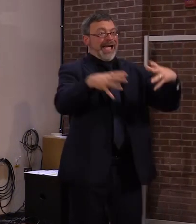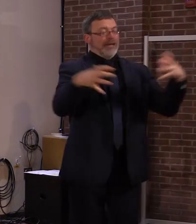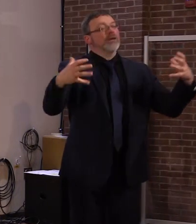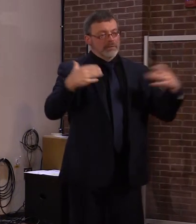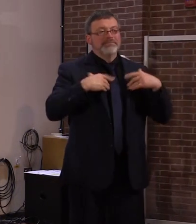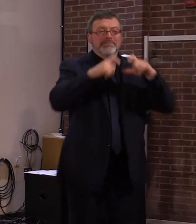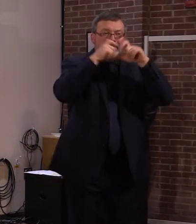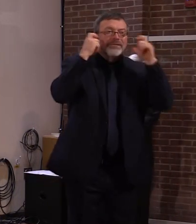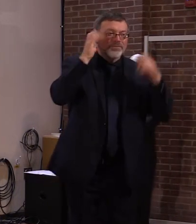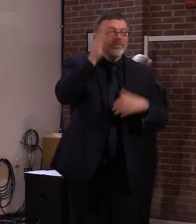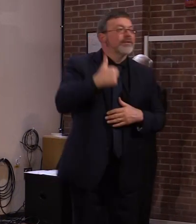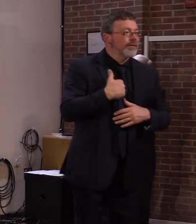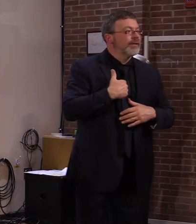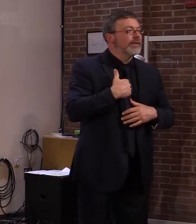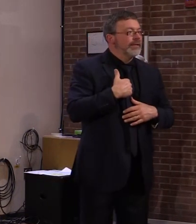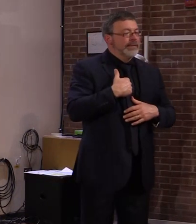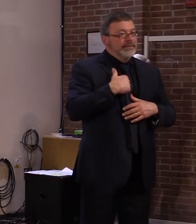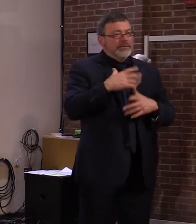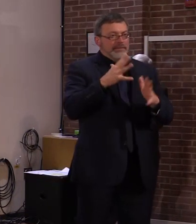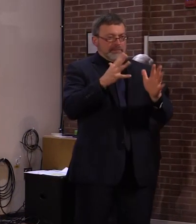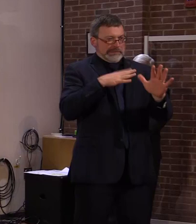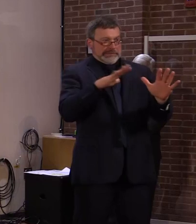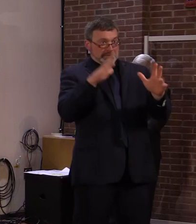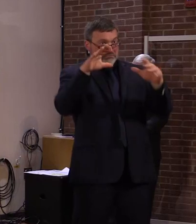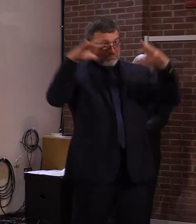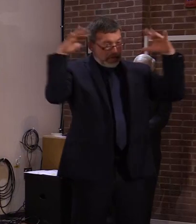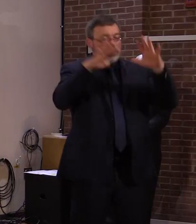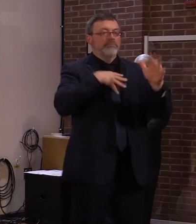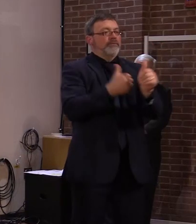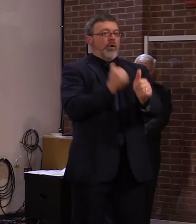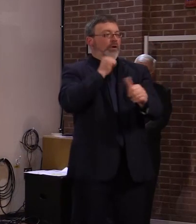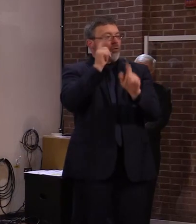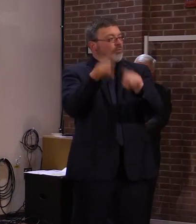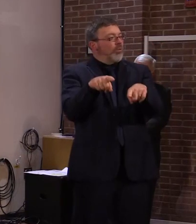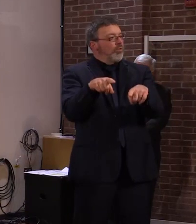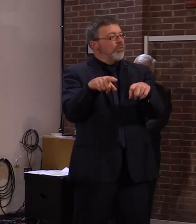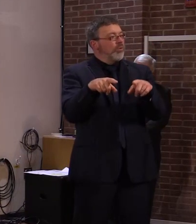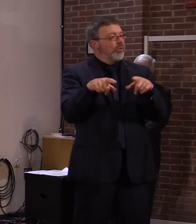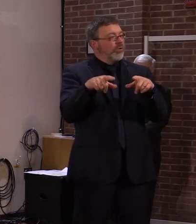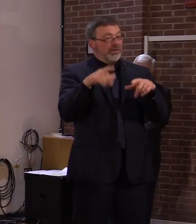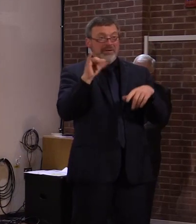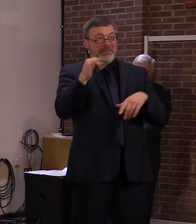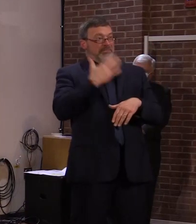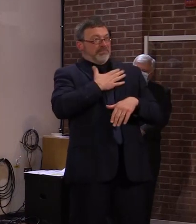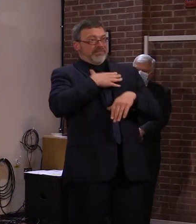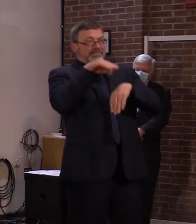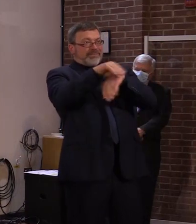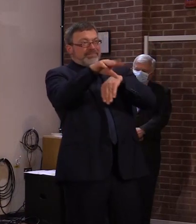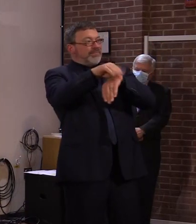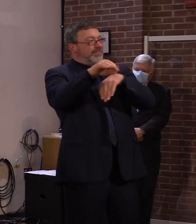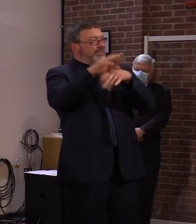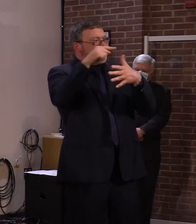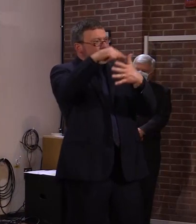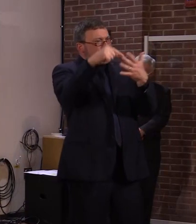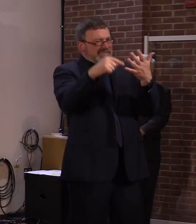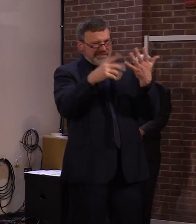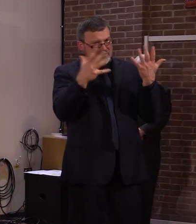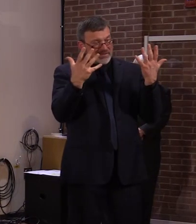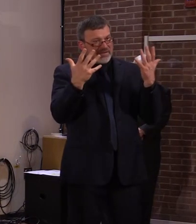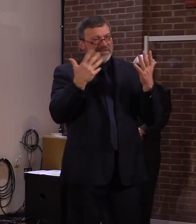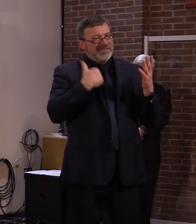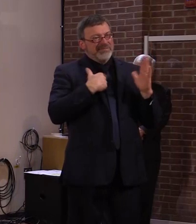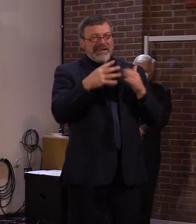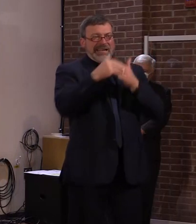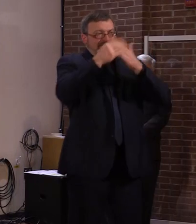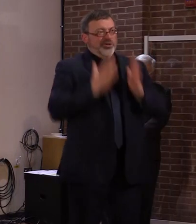inside. So again, it was just showing, providing leadership in that regard. But it's, again,